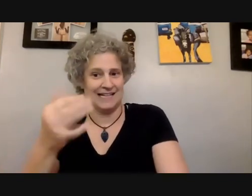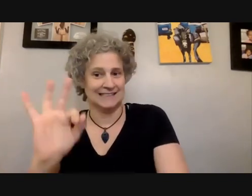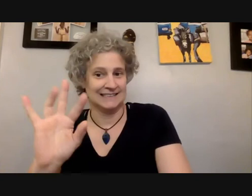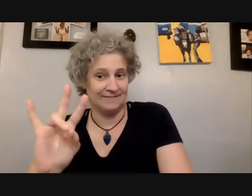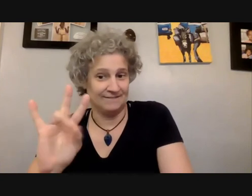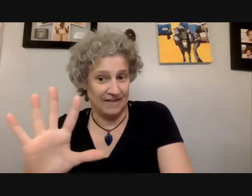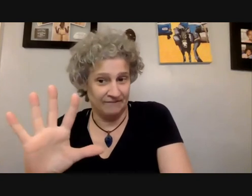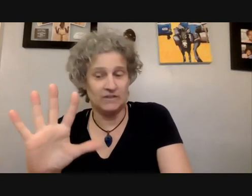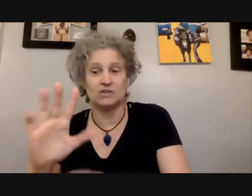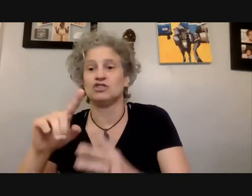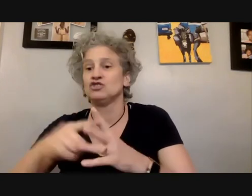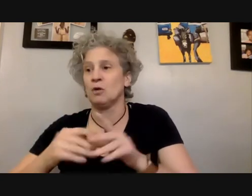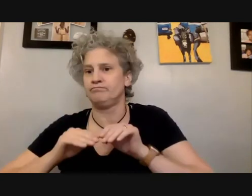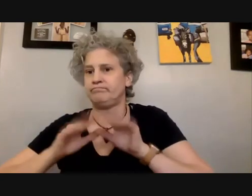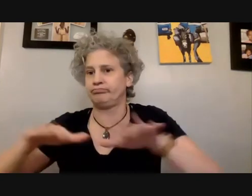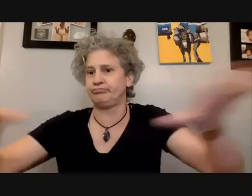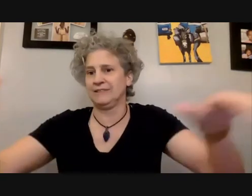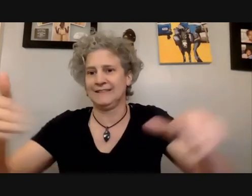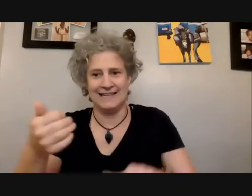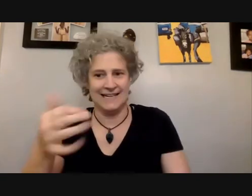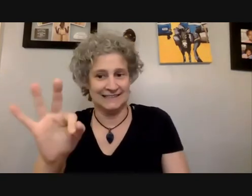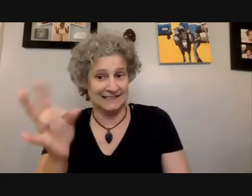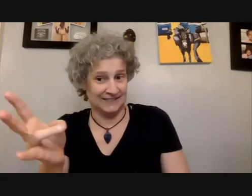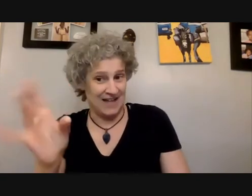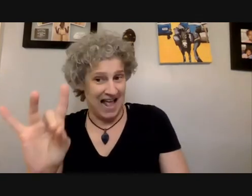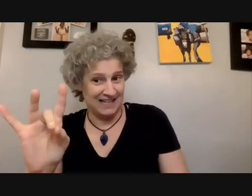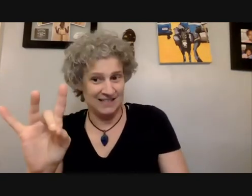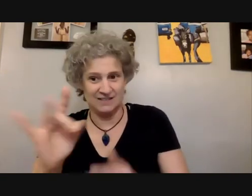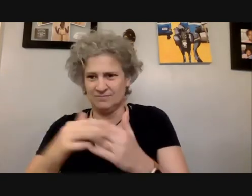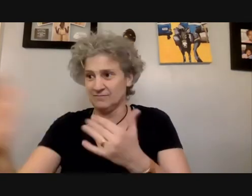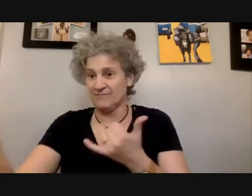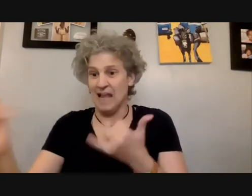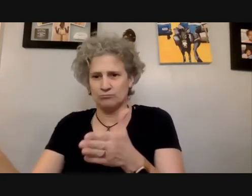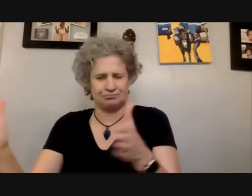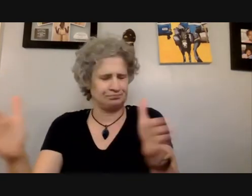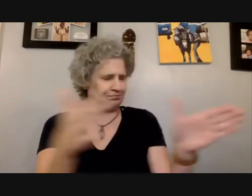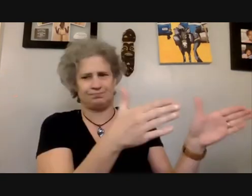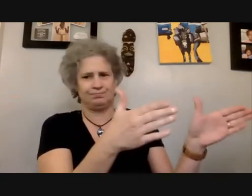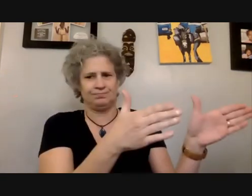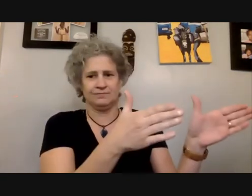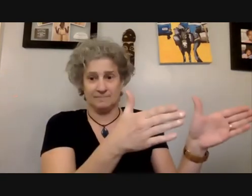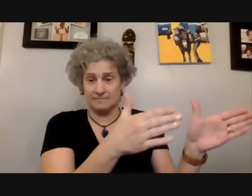because of the Individuals with Education Disability Act, IDEA. Okay.